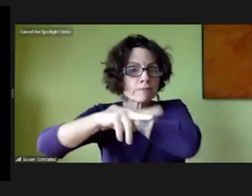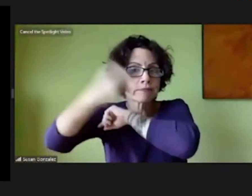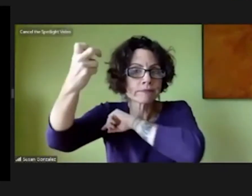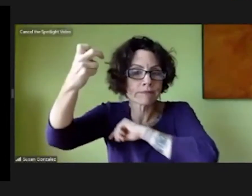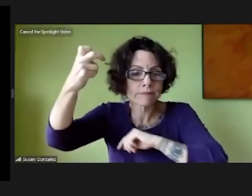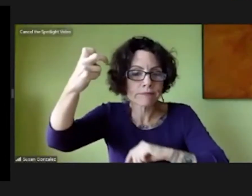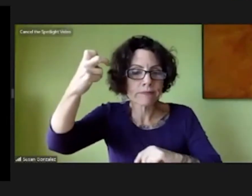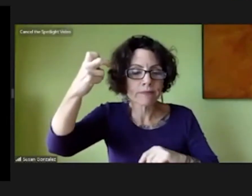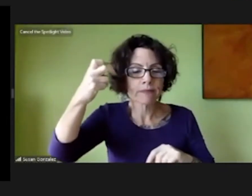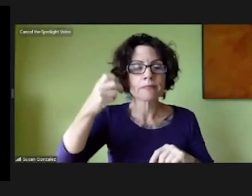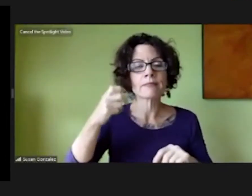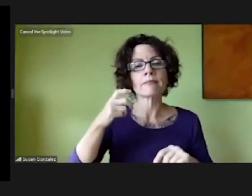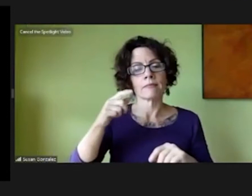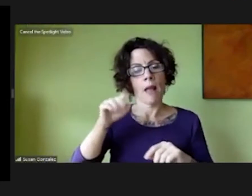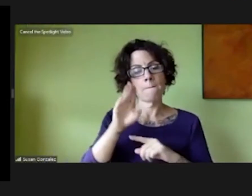the estate.